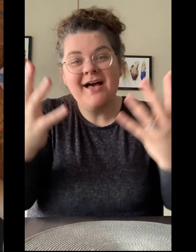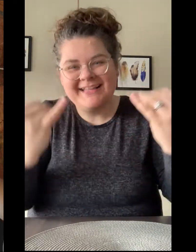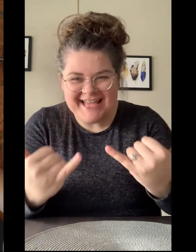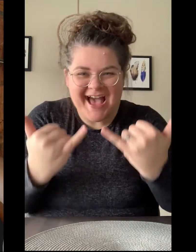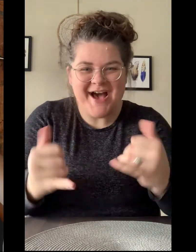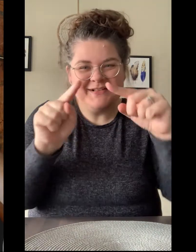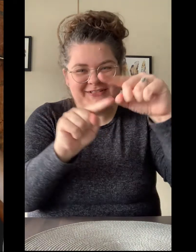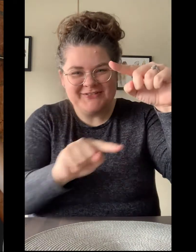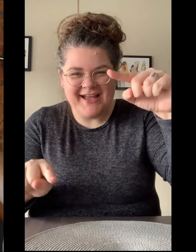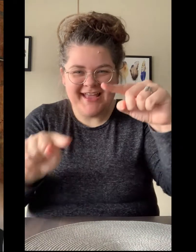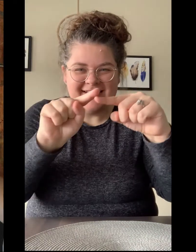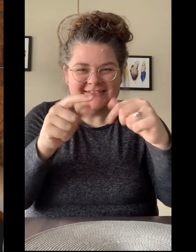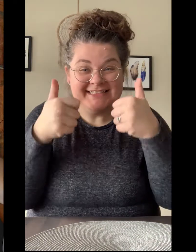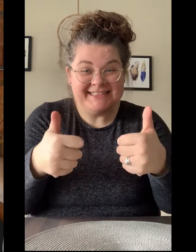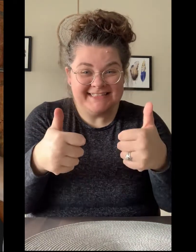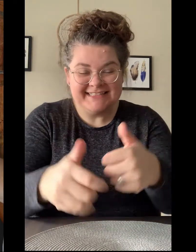now it's a triangle,